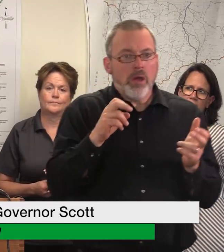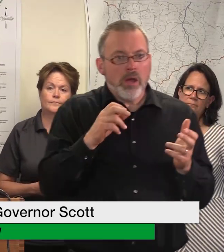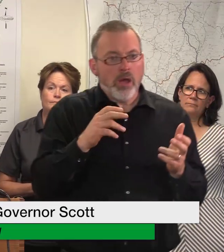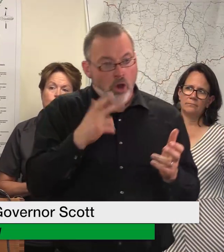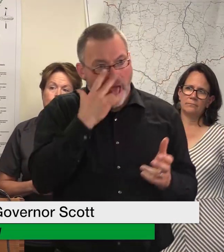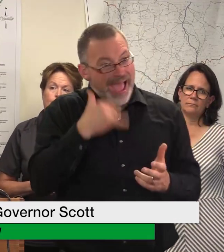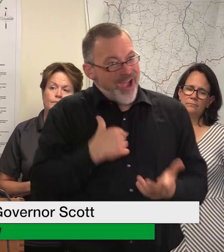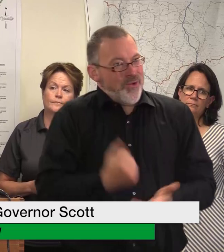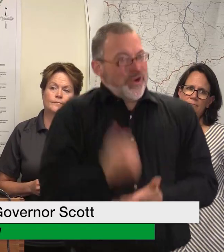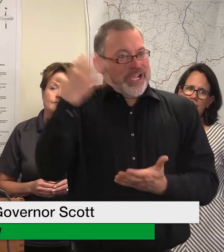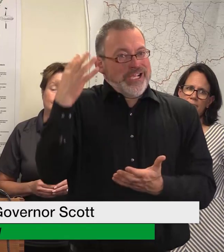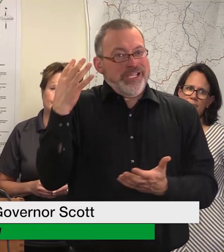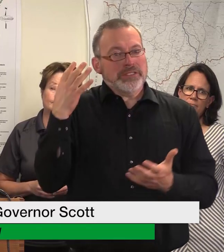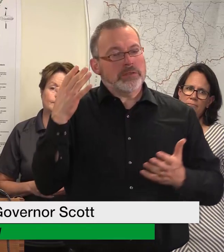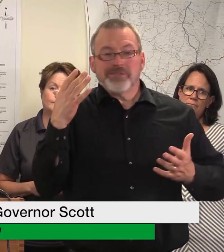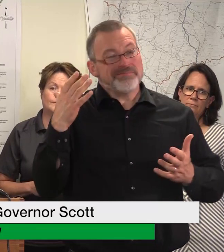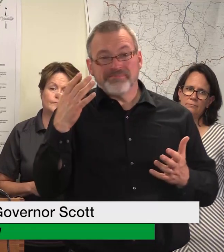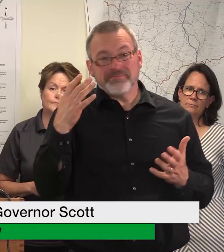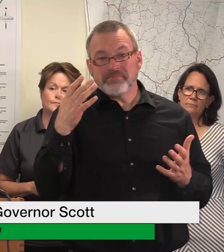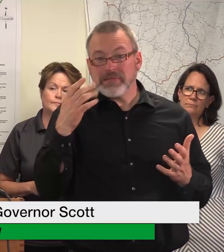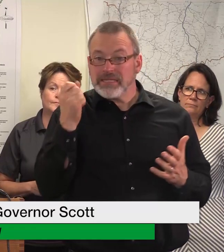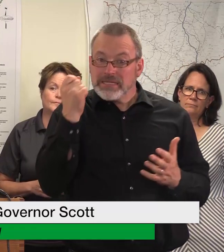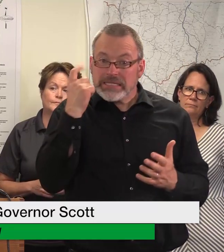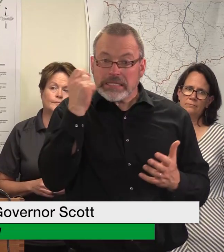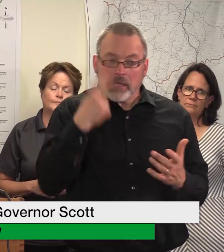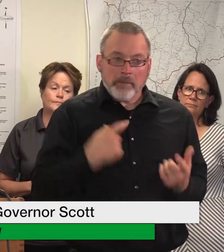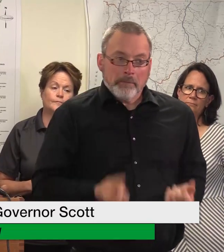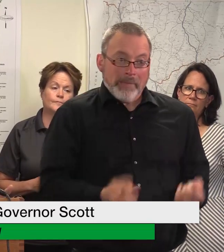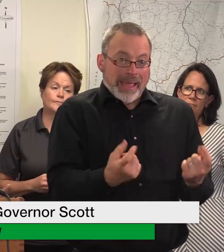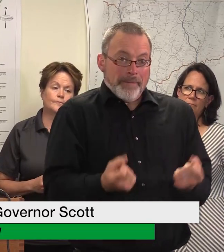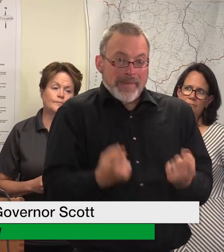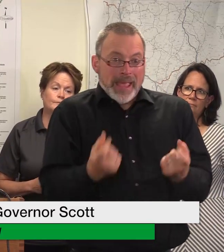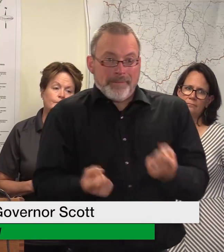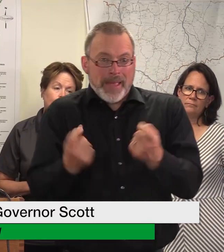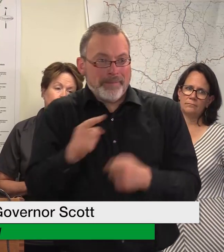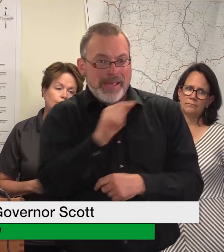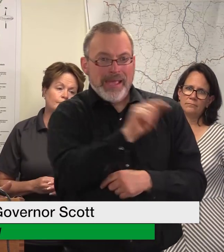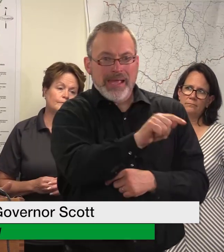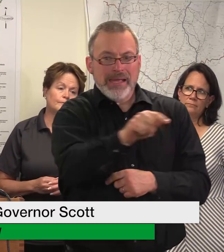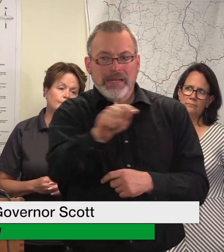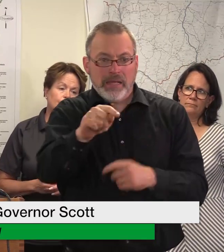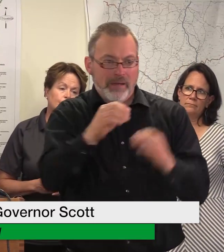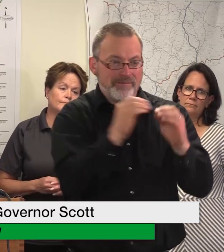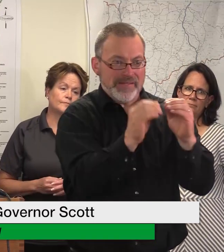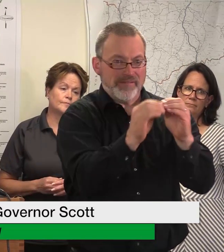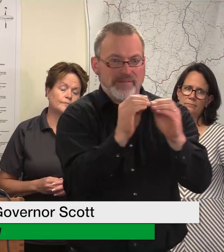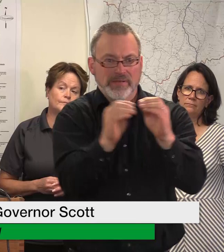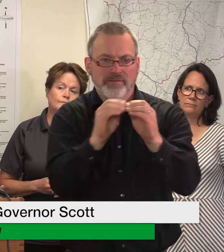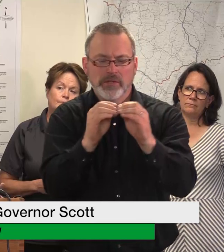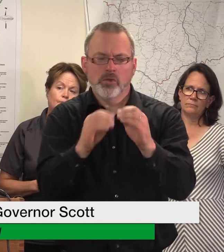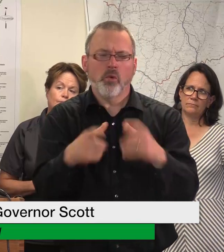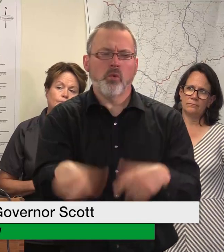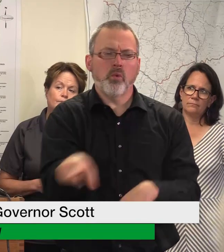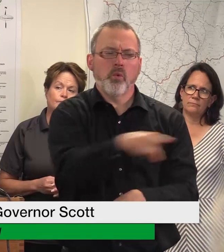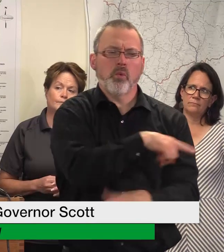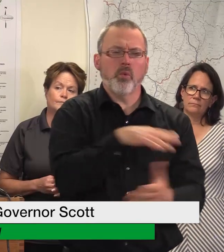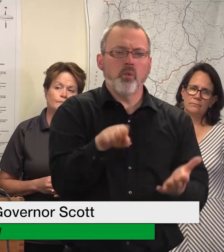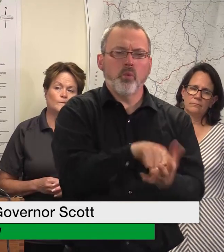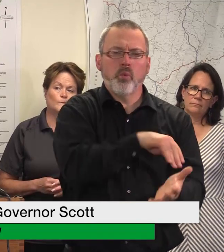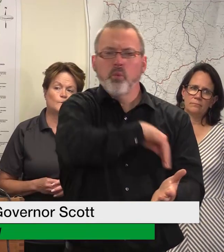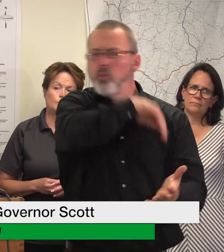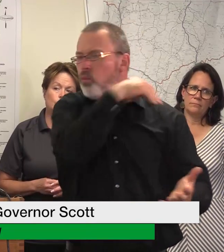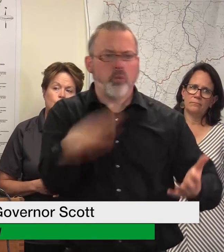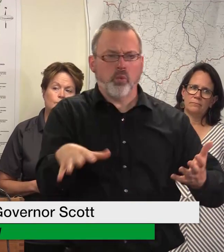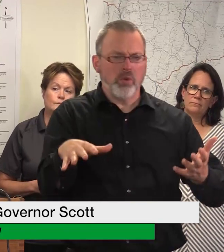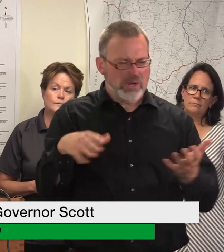you start getting into all the infrastructure damage we have here and all the business opportunities and homeowner opportunities and everything else that we